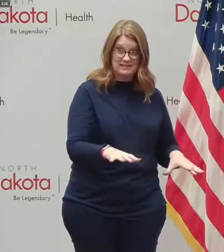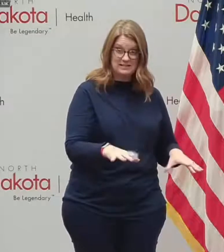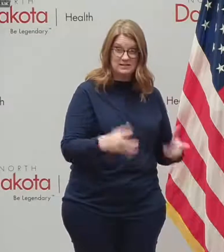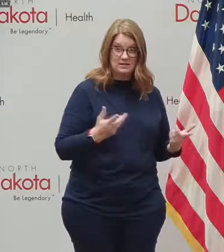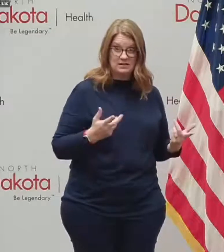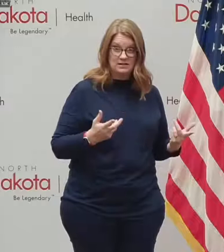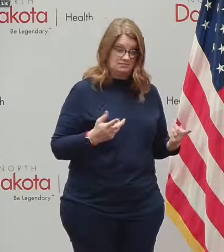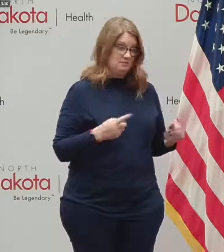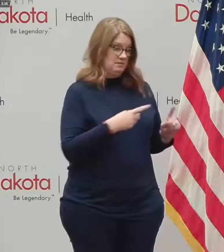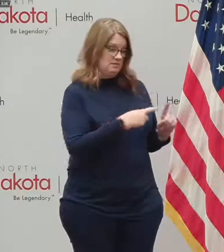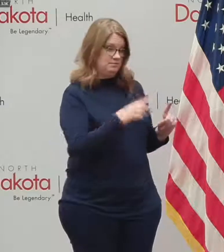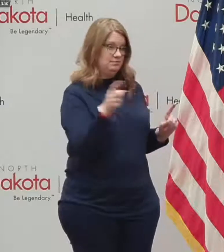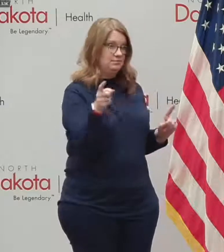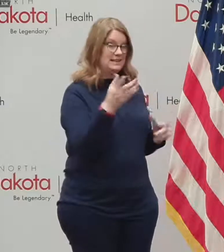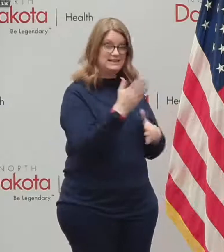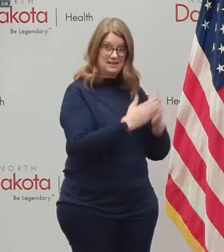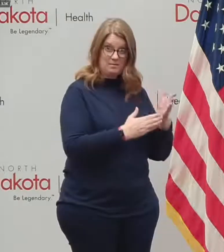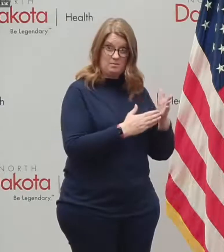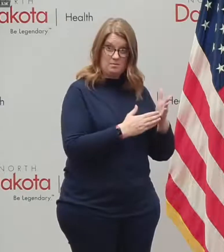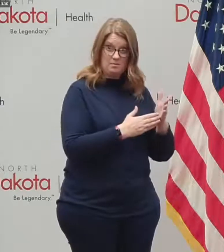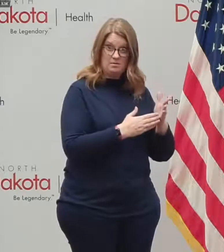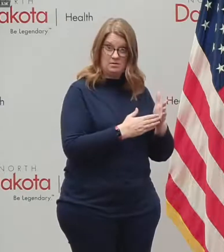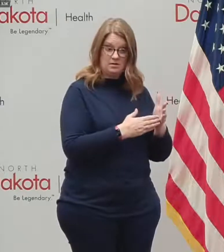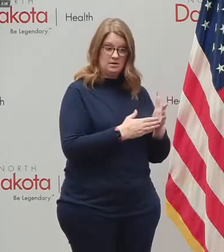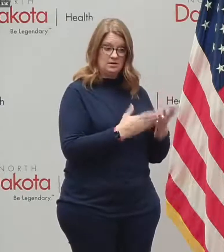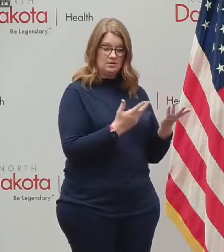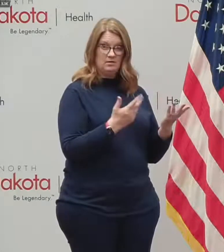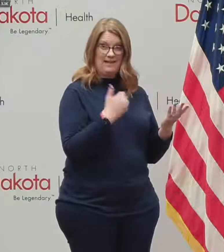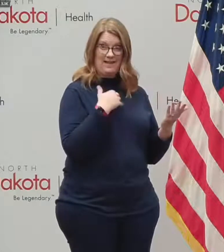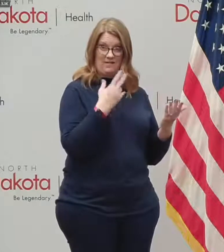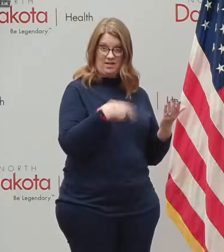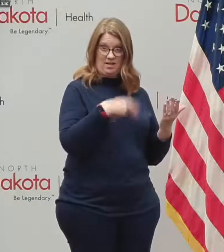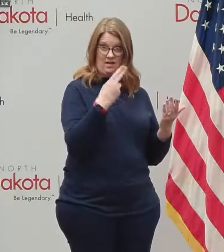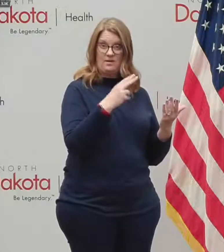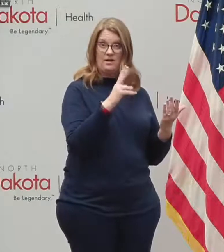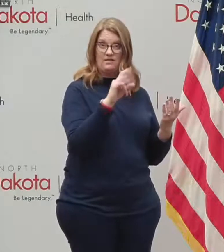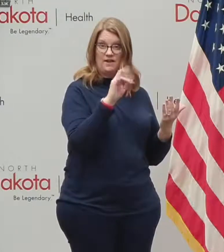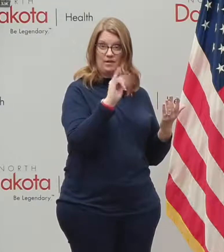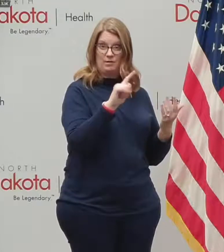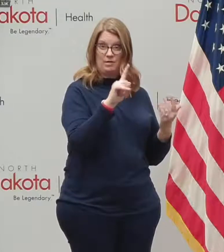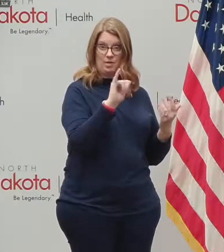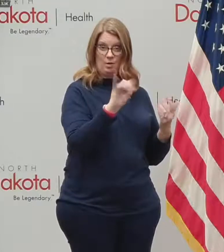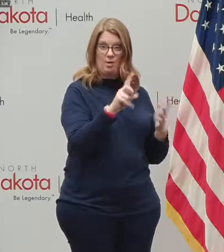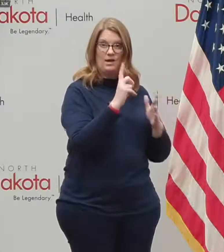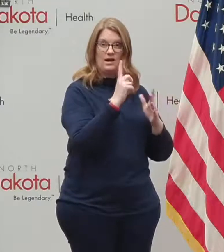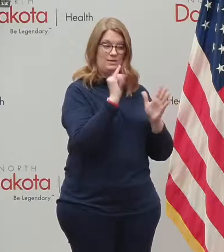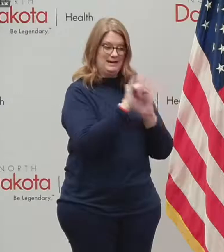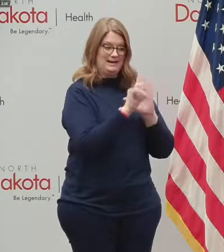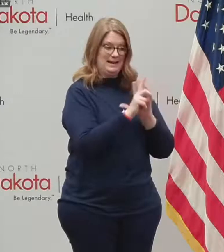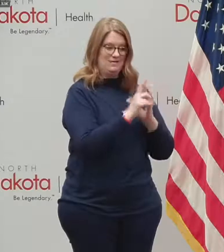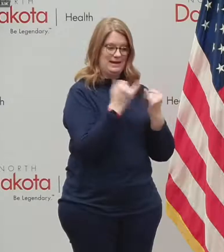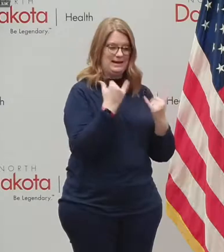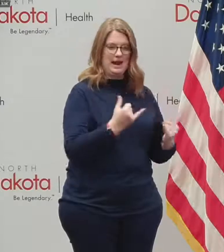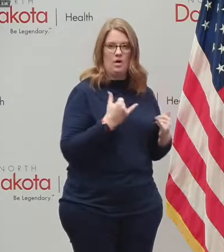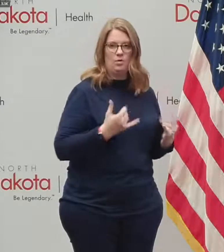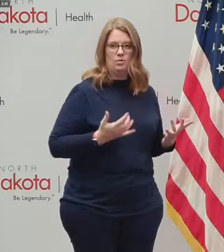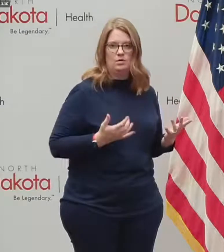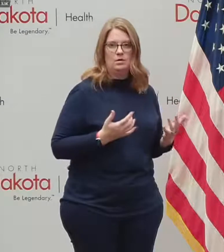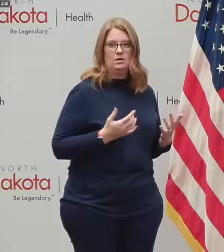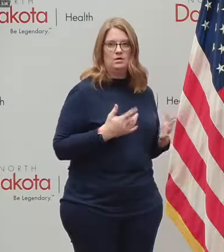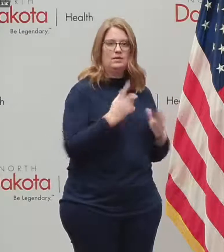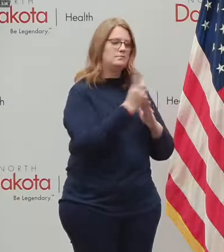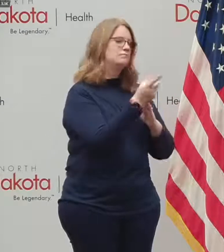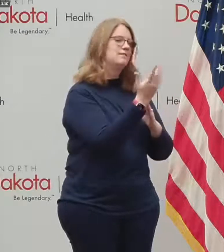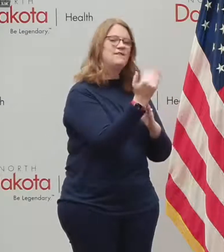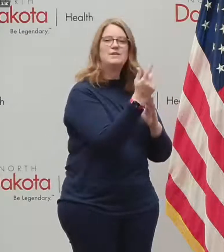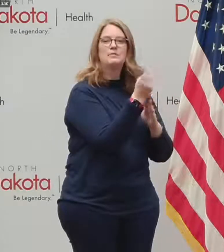occurred, and some portion of those come back with people that have got a high amount of viral load, and we know it right away. I mean, those are all like, we've